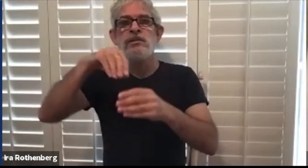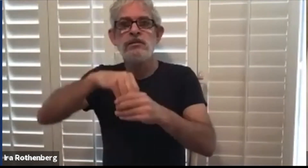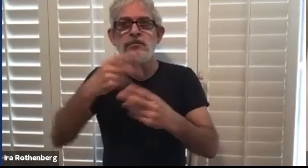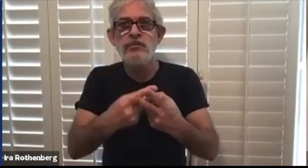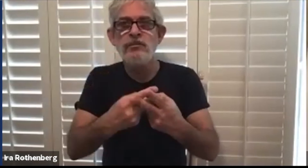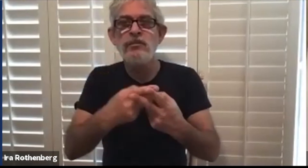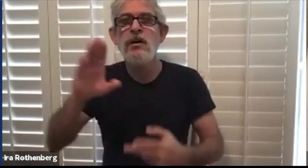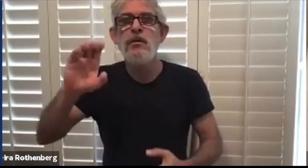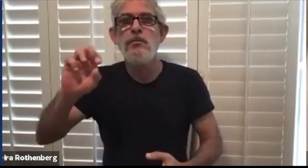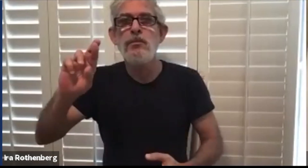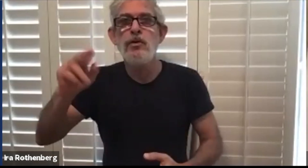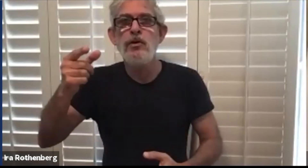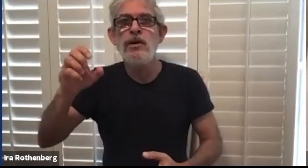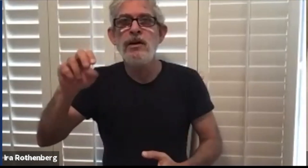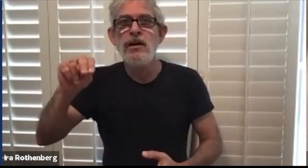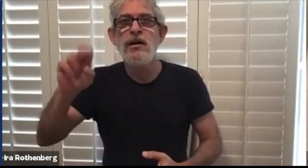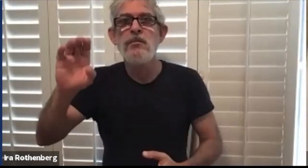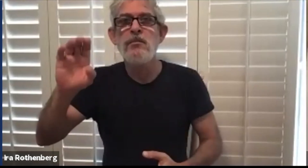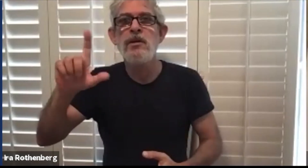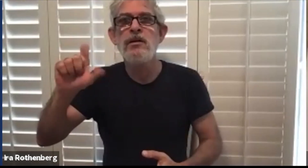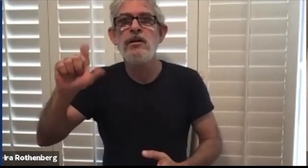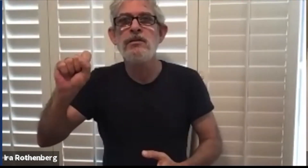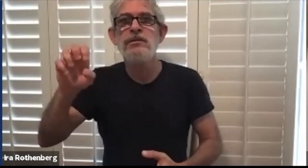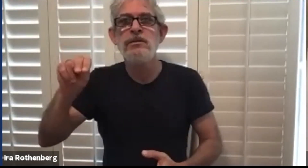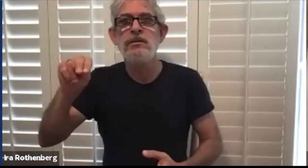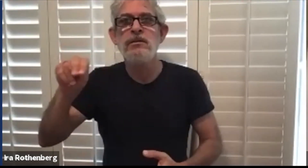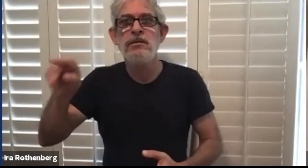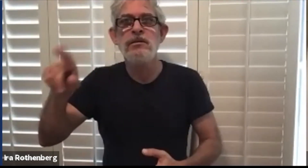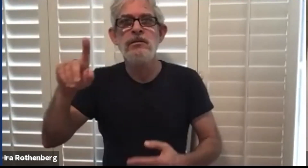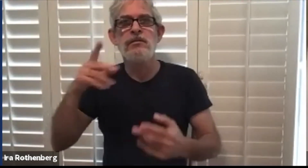no, except in Bergen, Belsen.